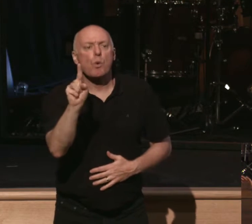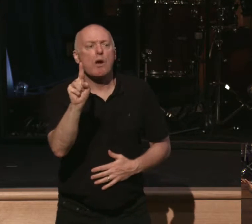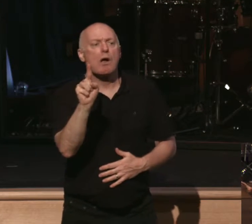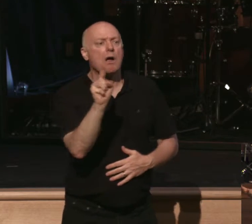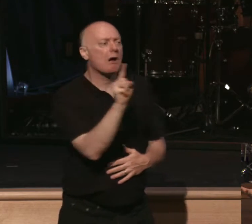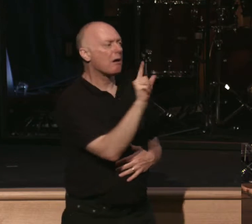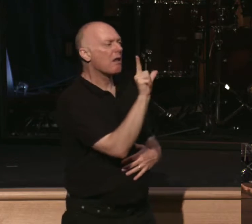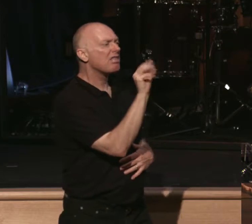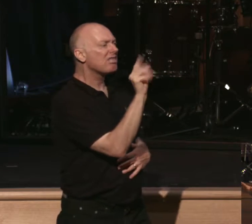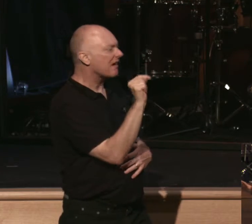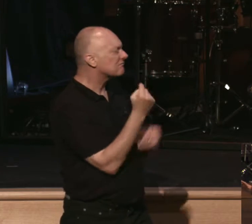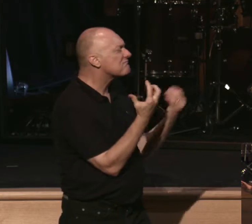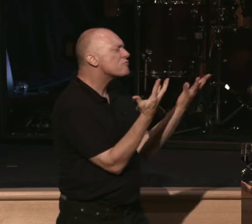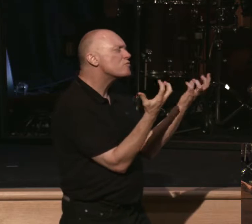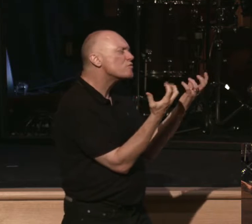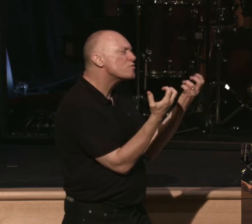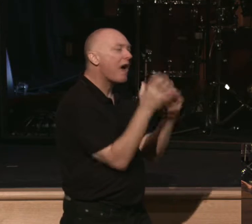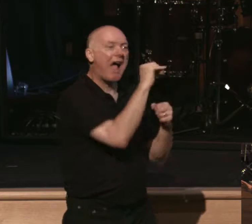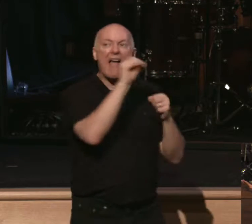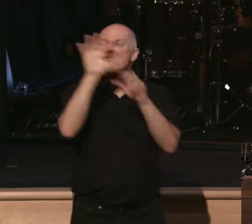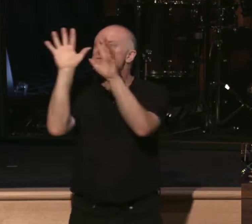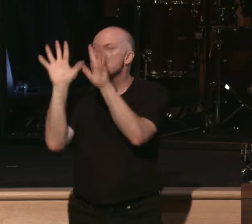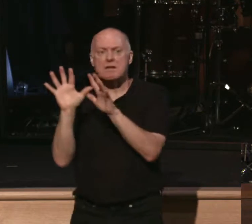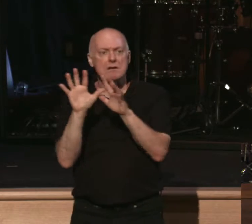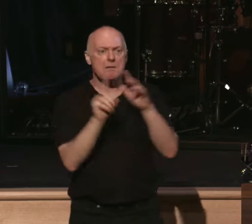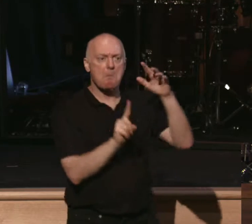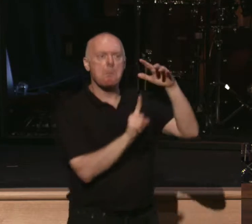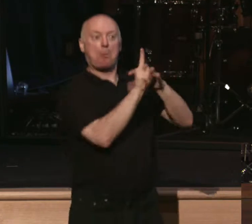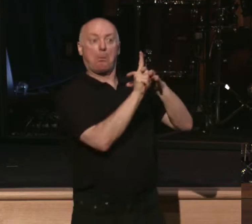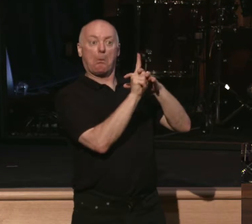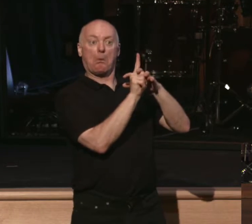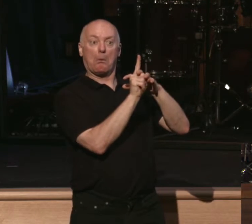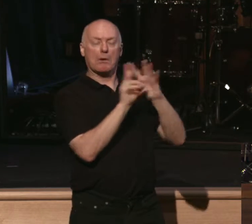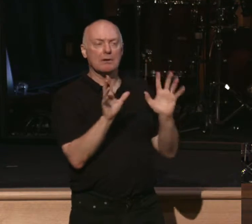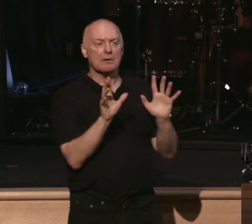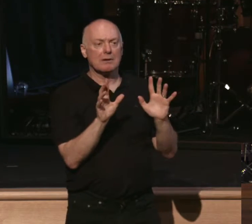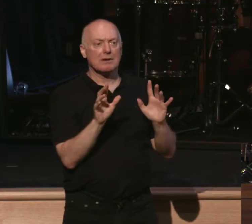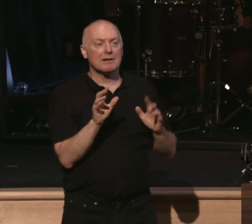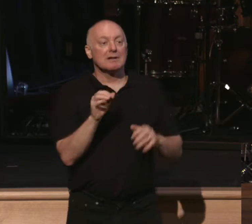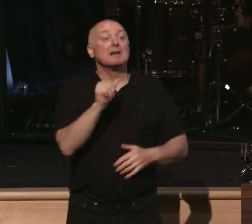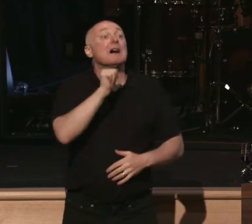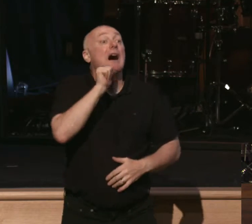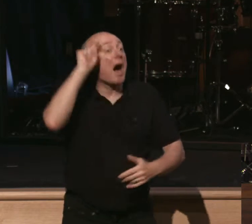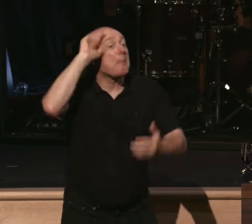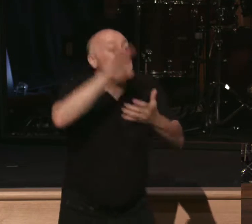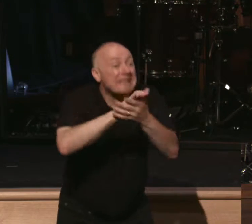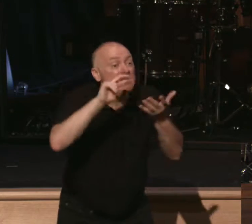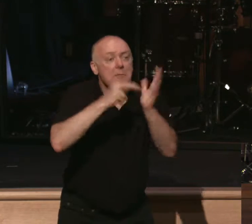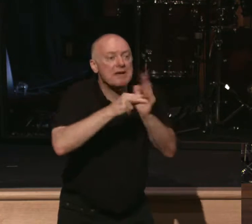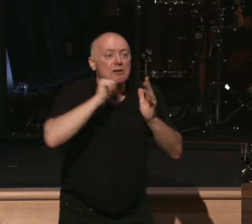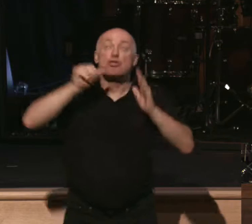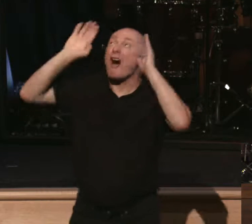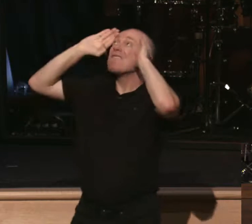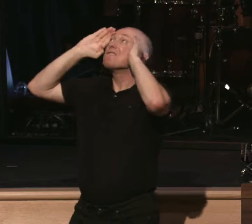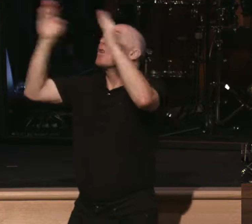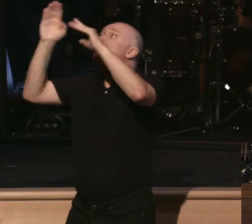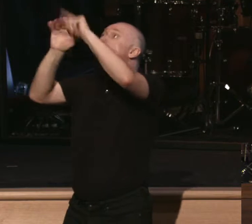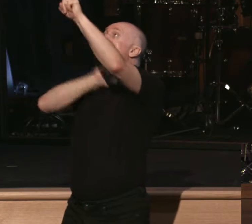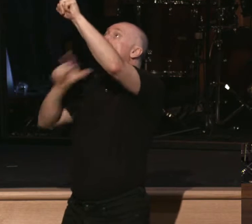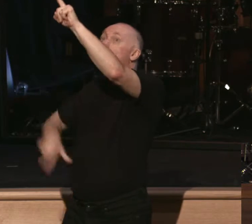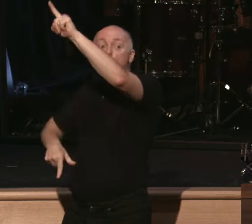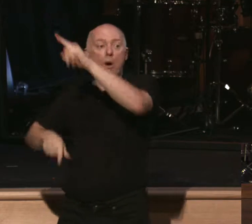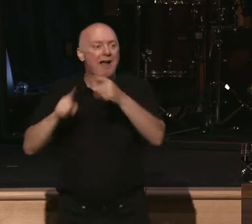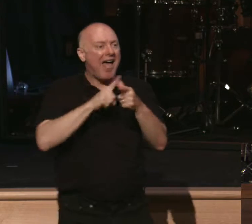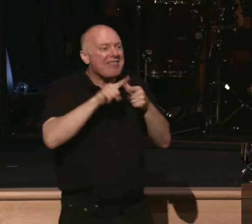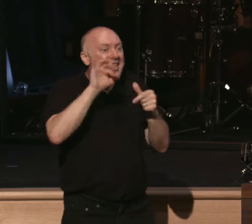lust and fears come into play. So unbelief, I am not focusing on the Lord, and then leading